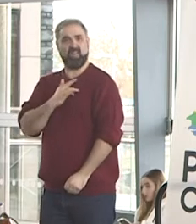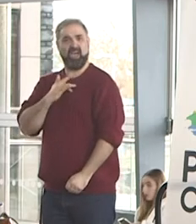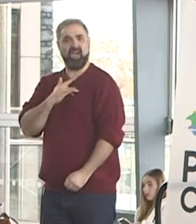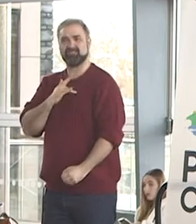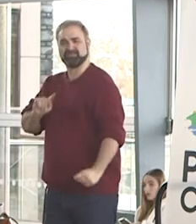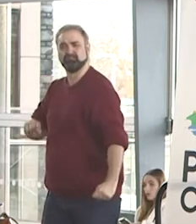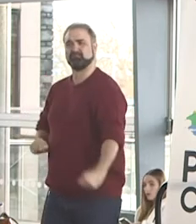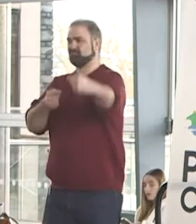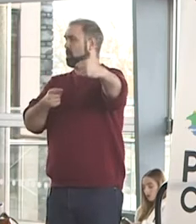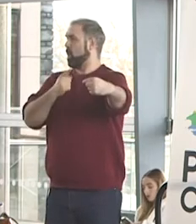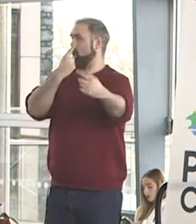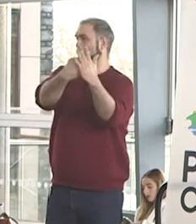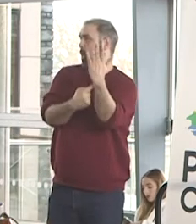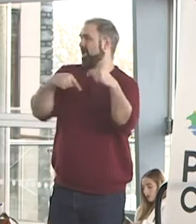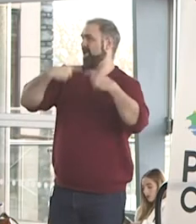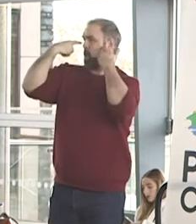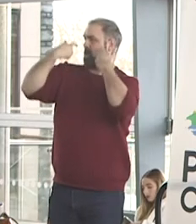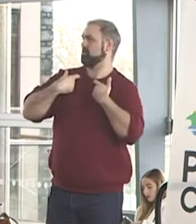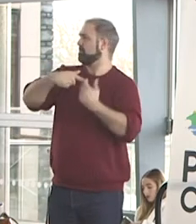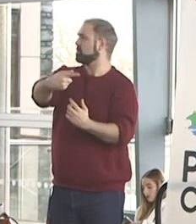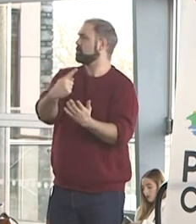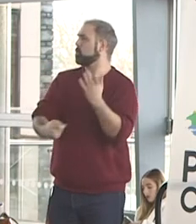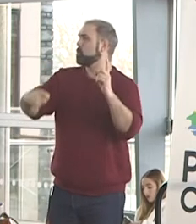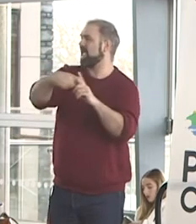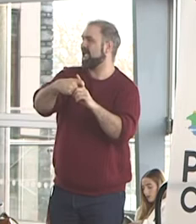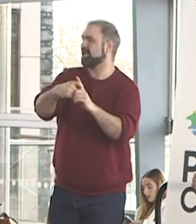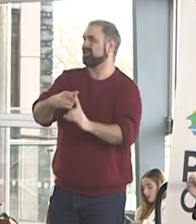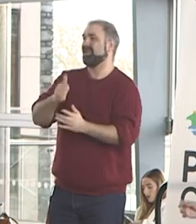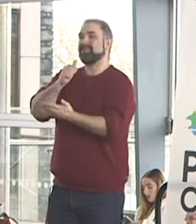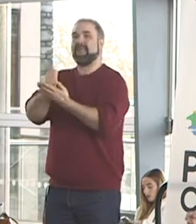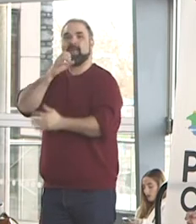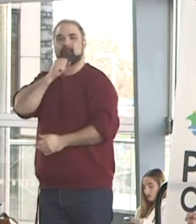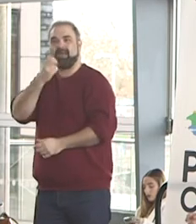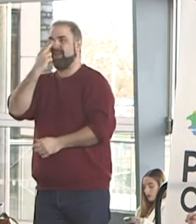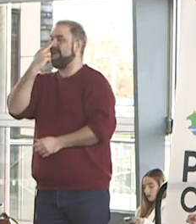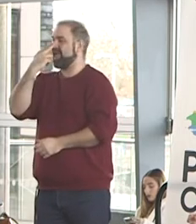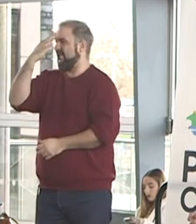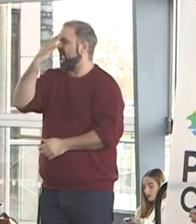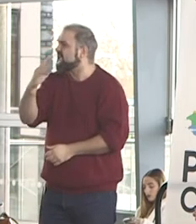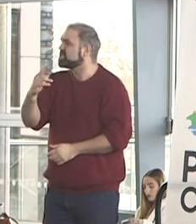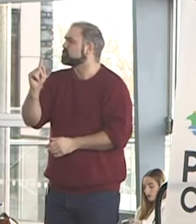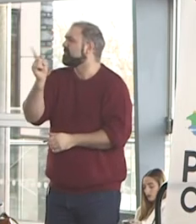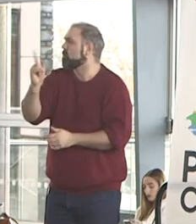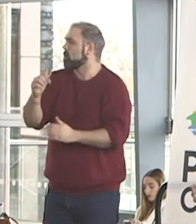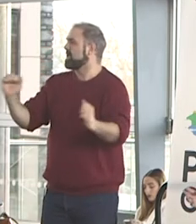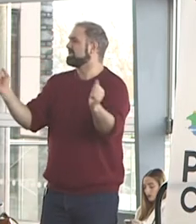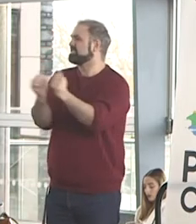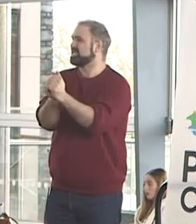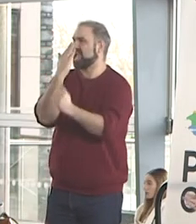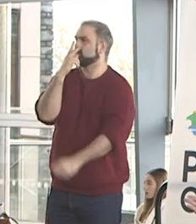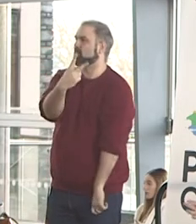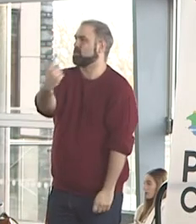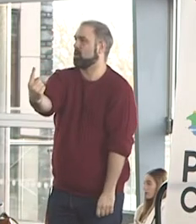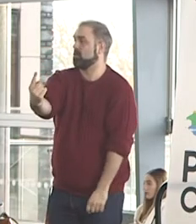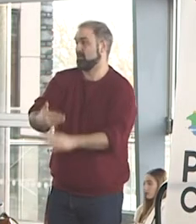the law in the UK, which set the gay male age of consent at 21, because